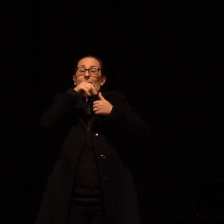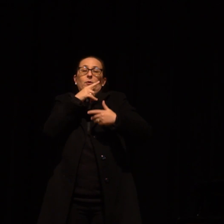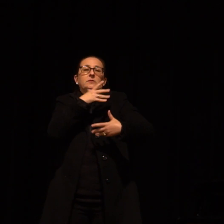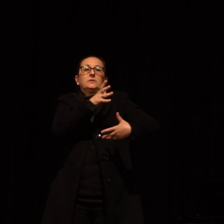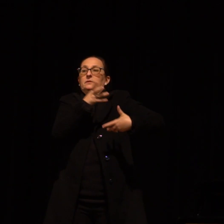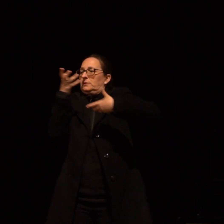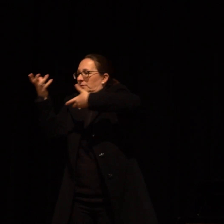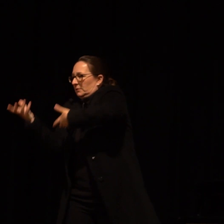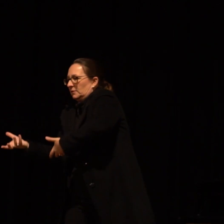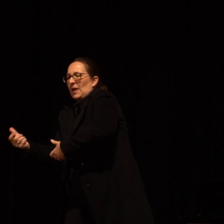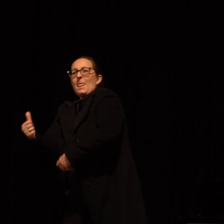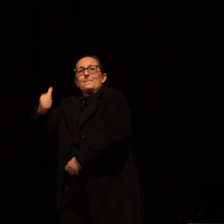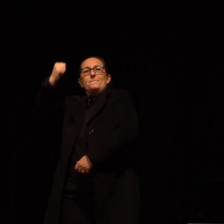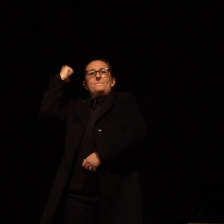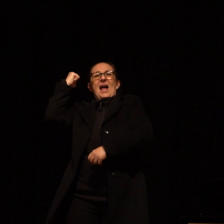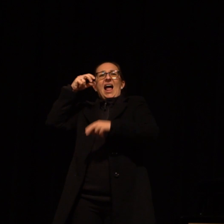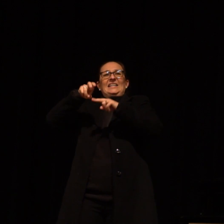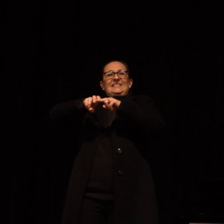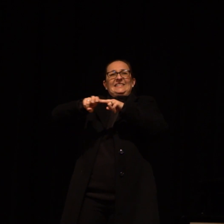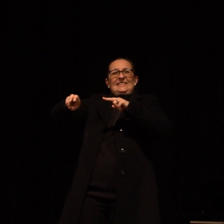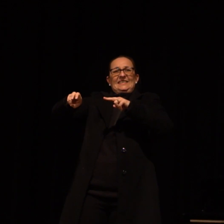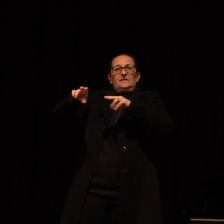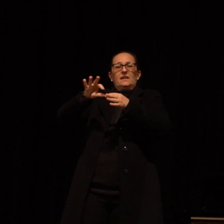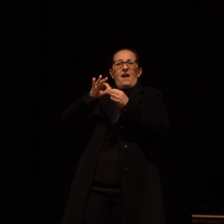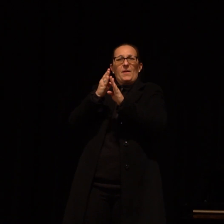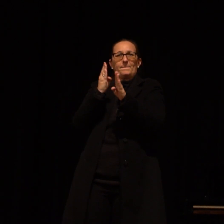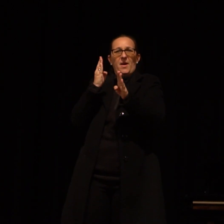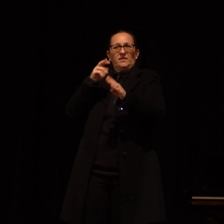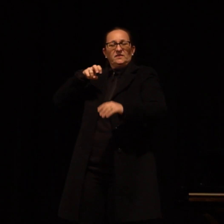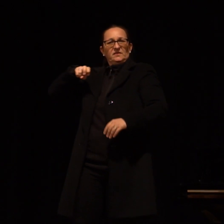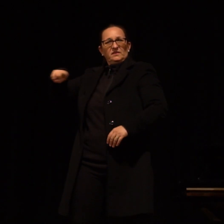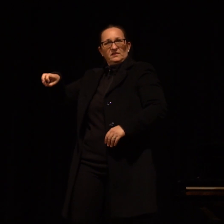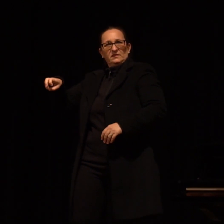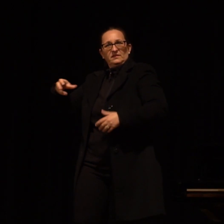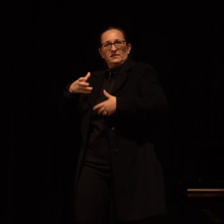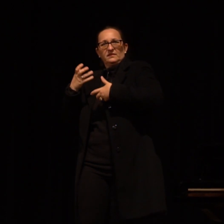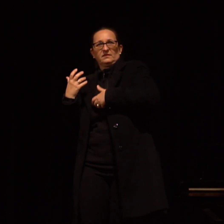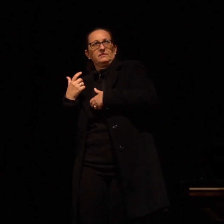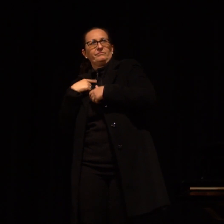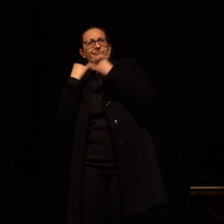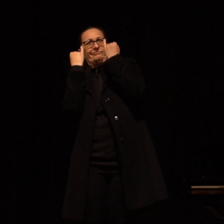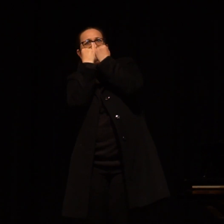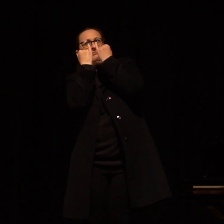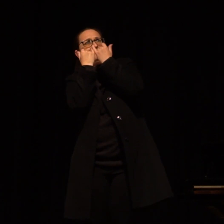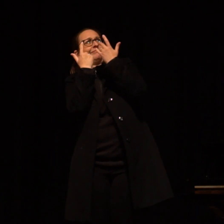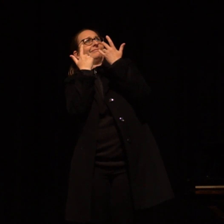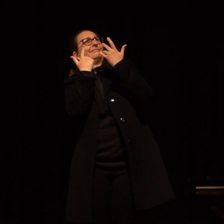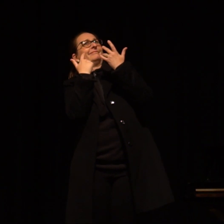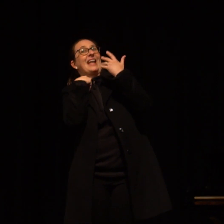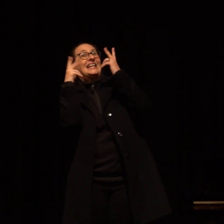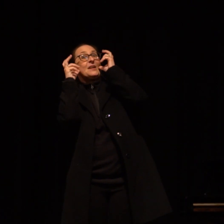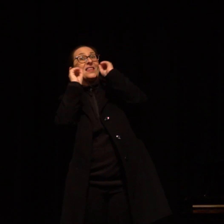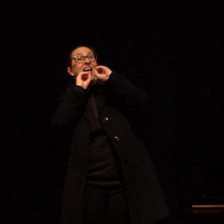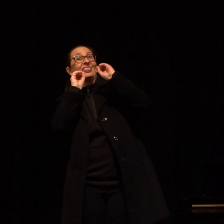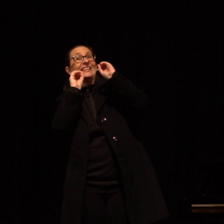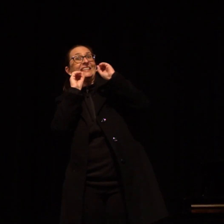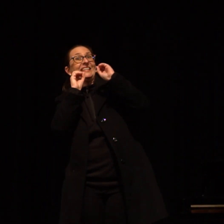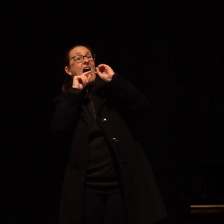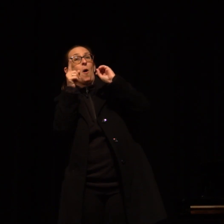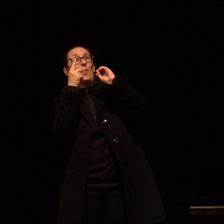Someone picked me up. I don't know who, but someone picked me up and put me on the back seat, like it was a bed. I was laying there by myself.